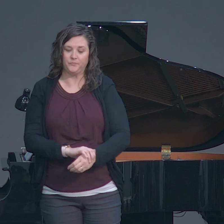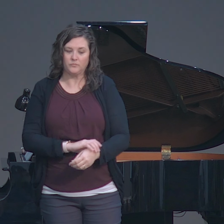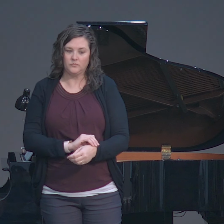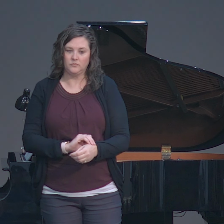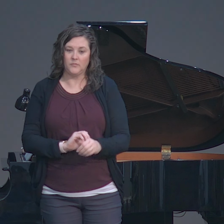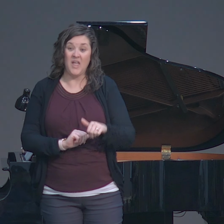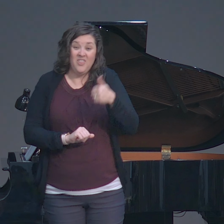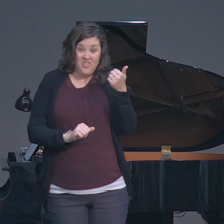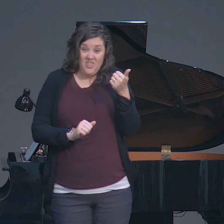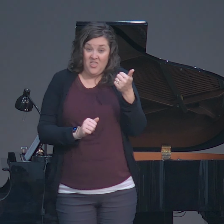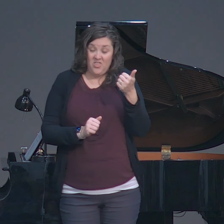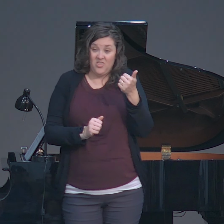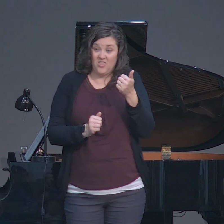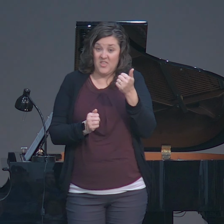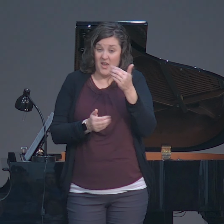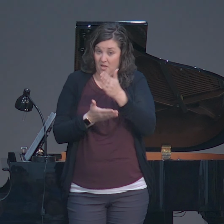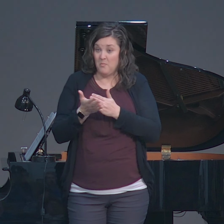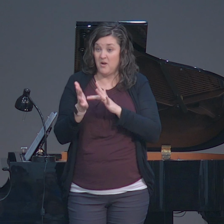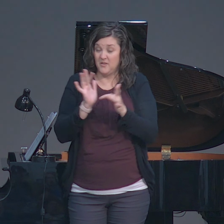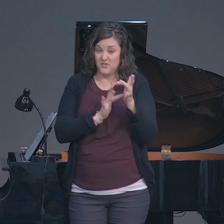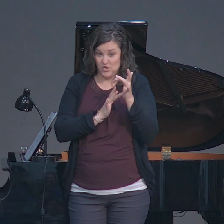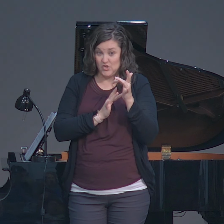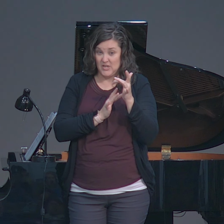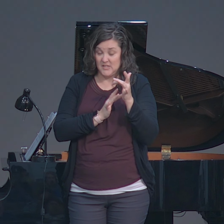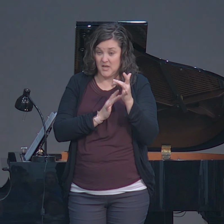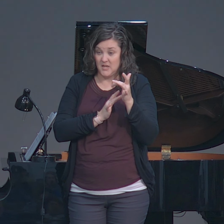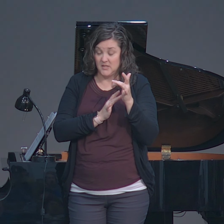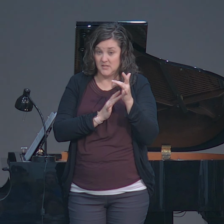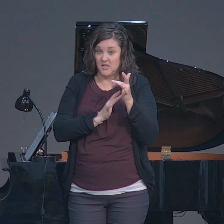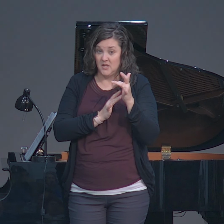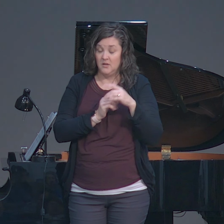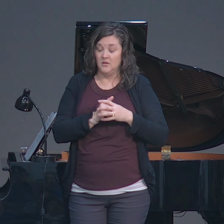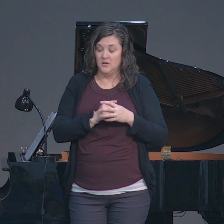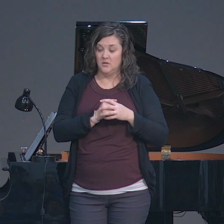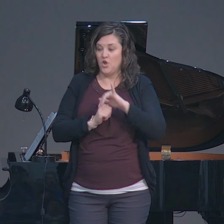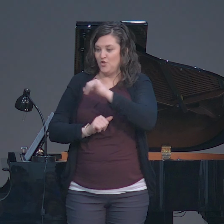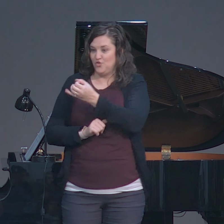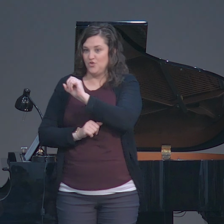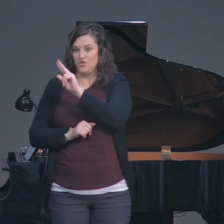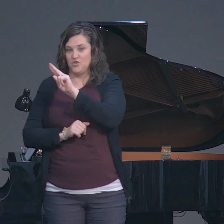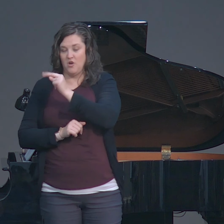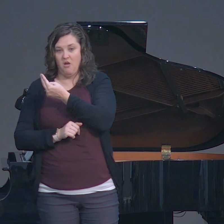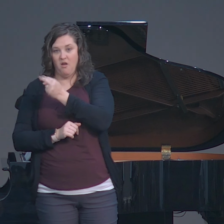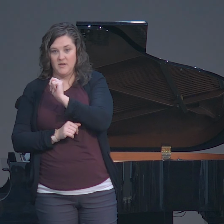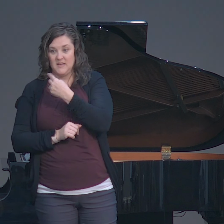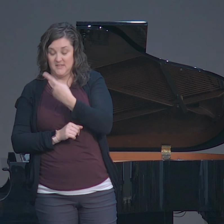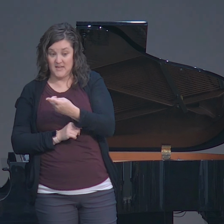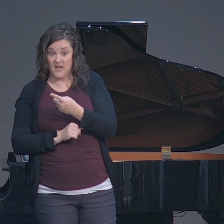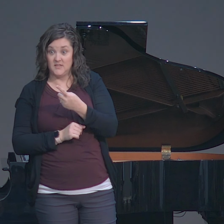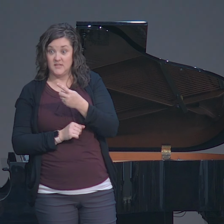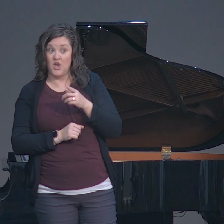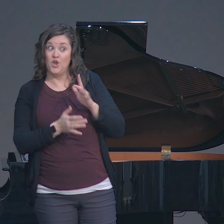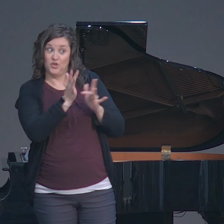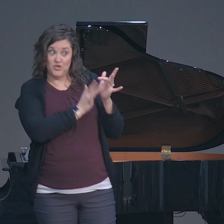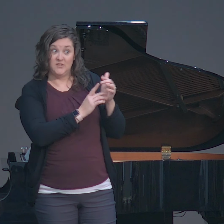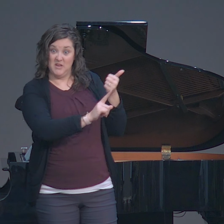of Jesus' point is backed up by John's words. John calls Jesus in his answer to his disciples the Christ.